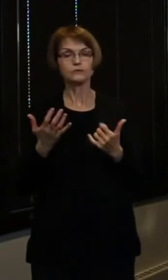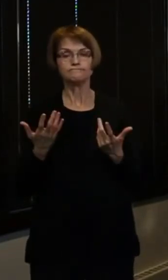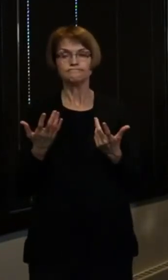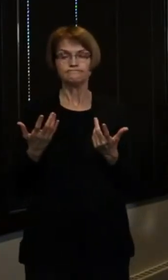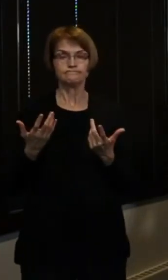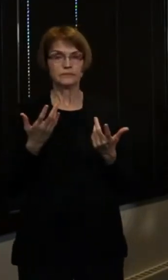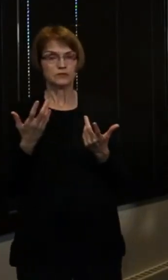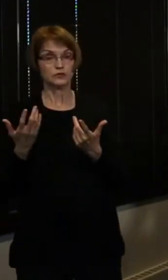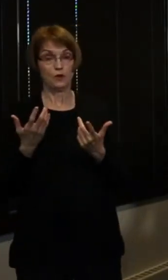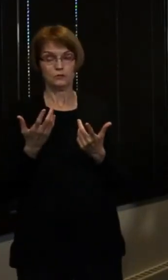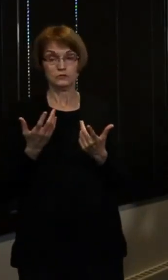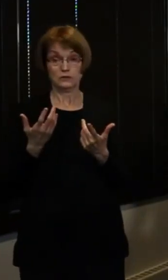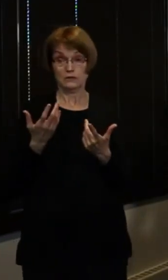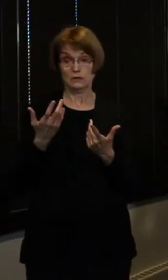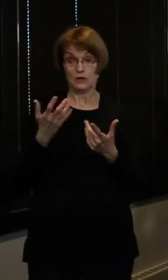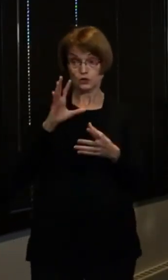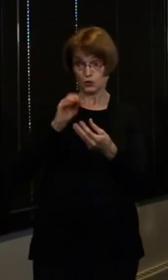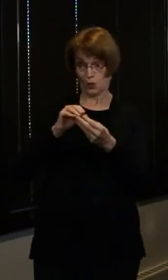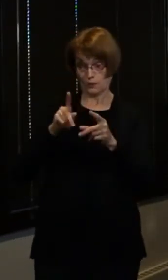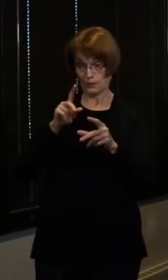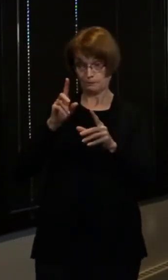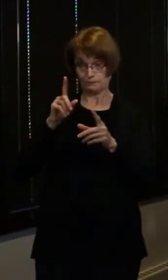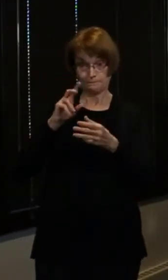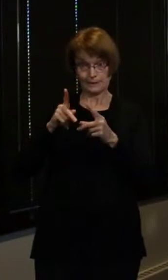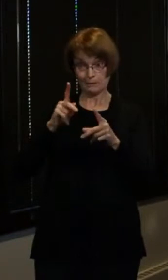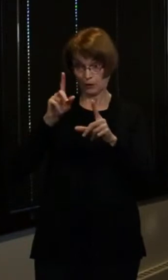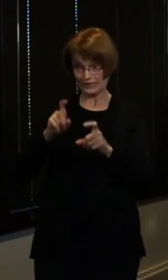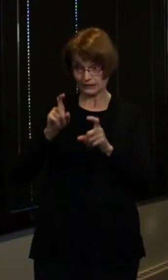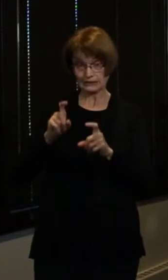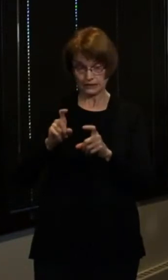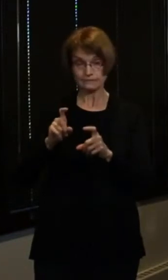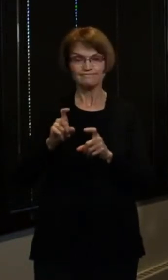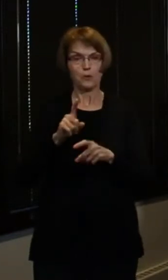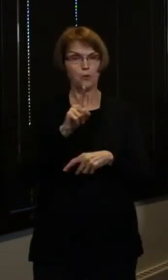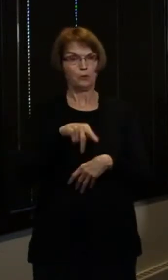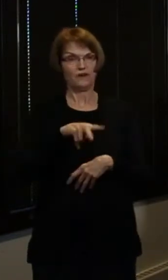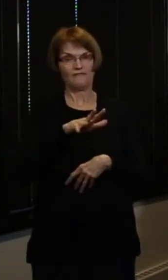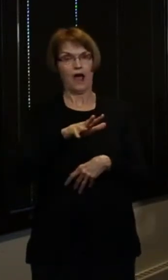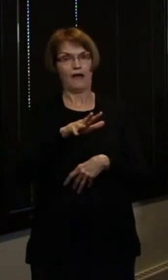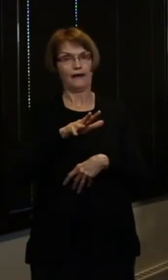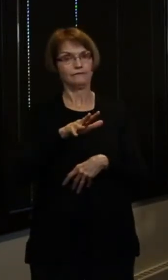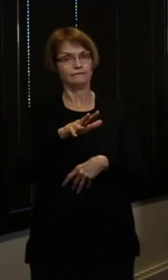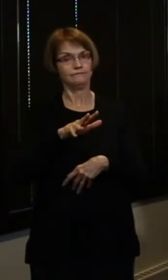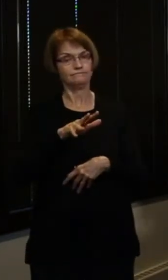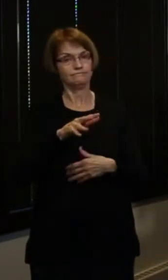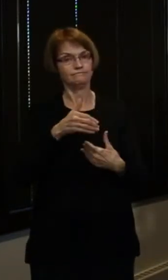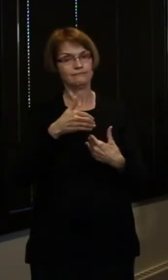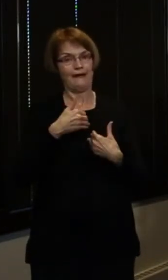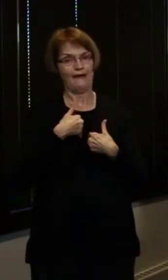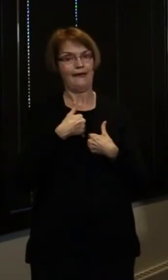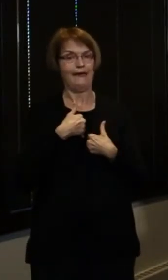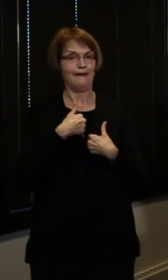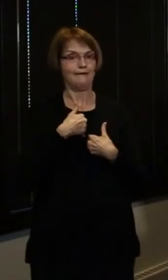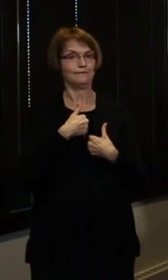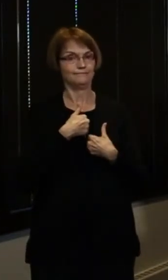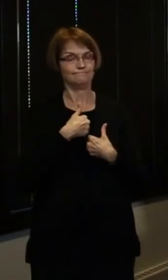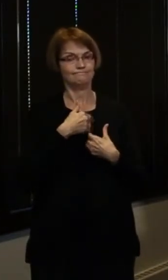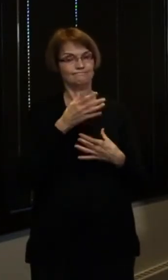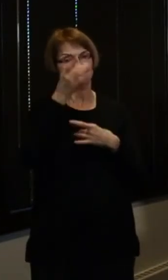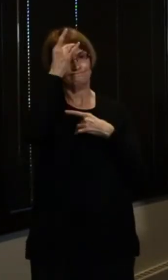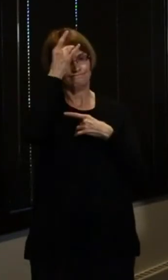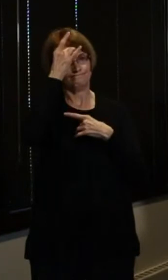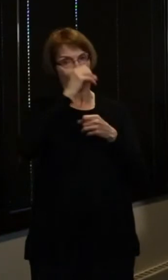1.5. We're getting closer to breaking that red mark as well. And so as the cases come down, the prevalence is going to come